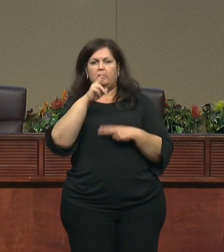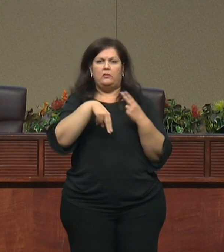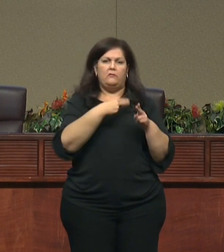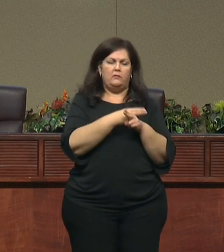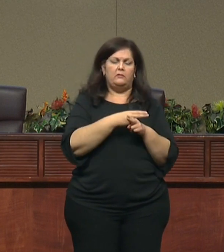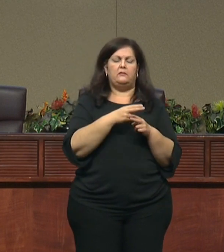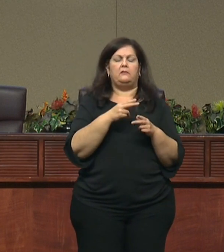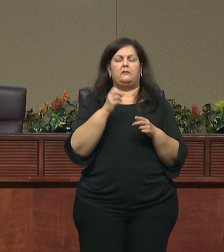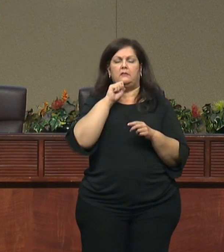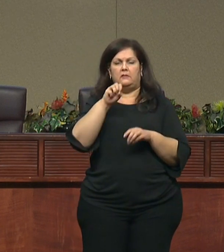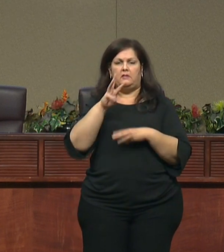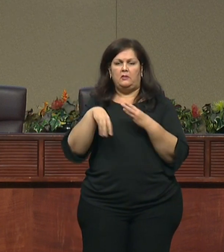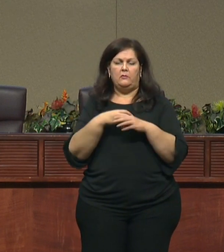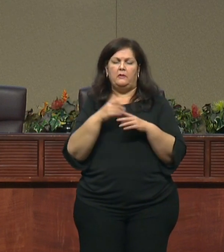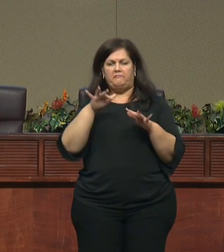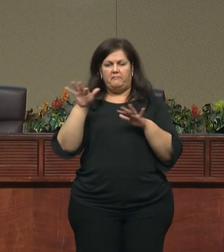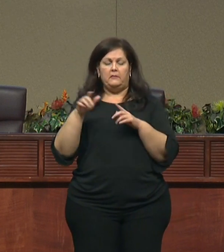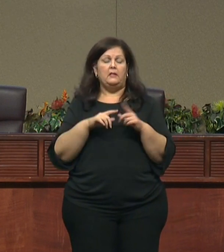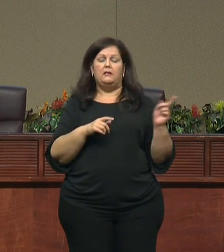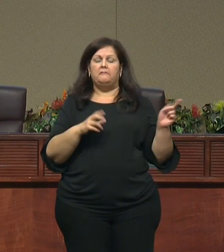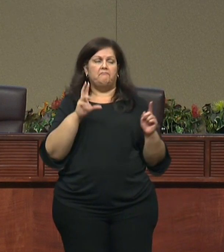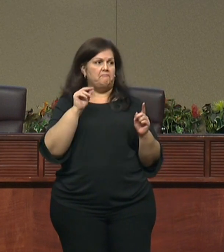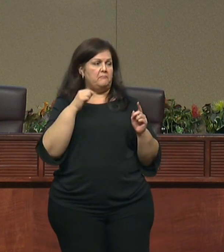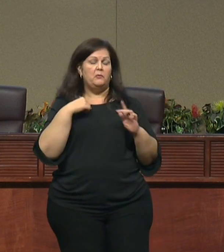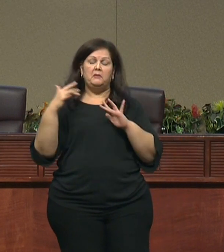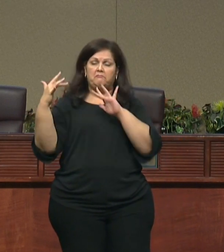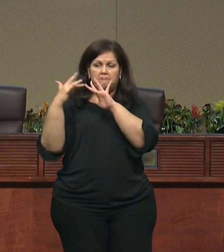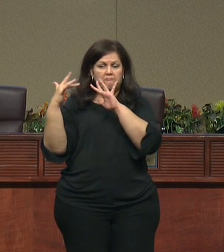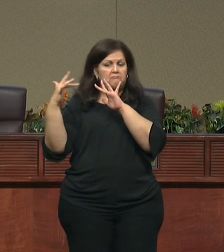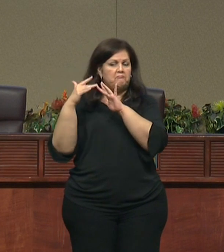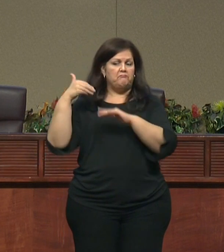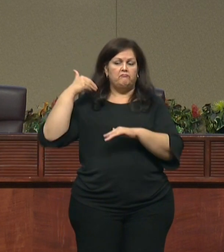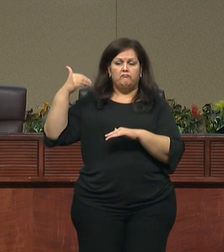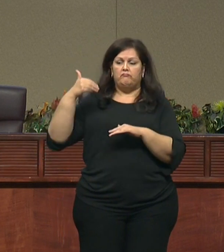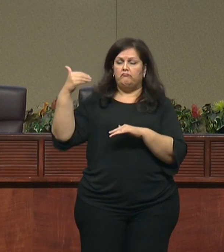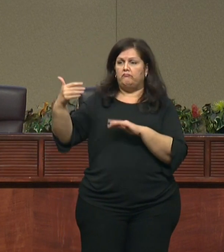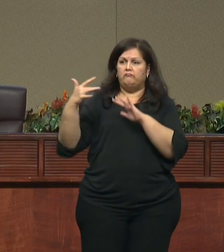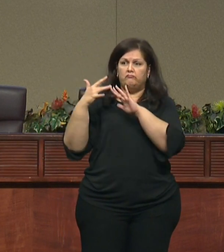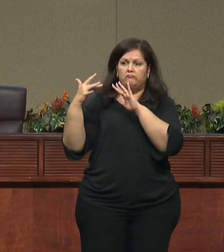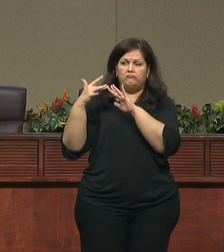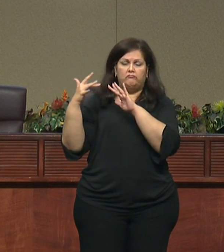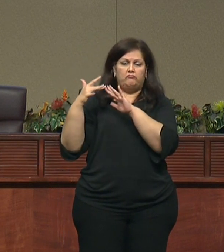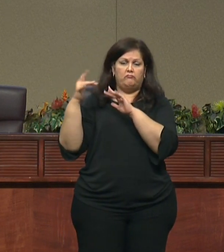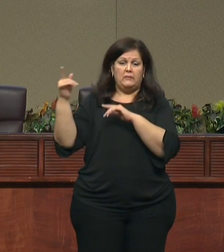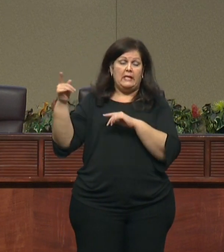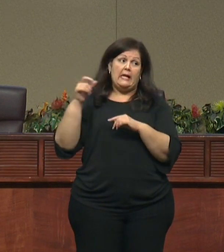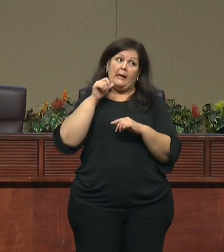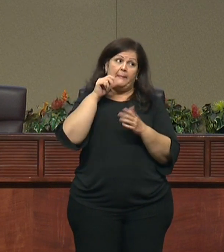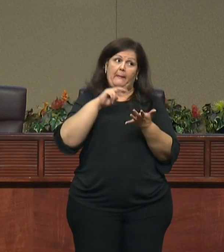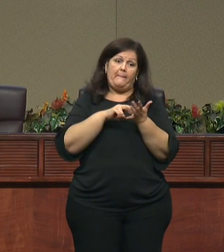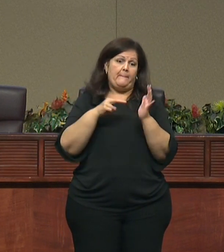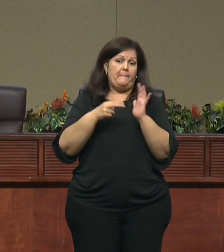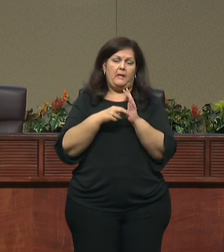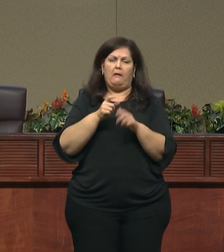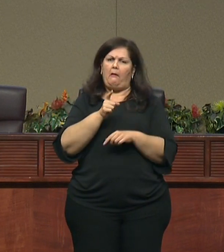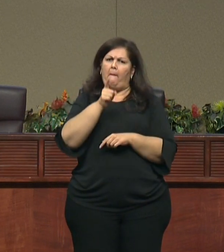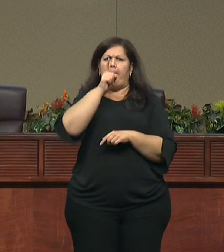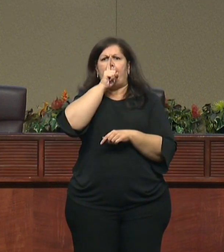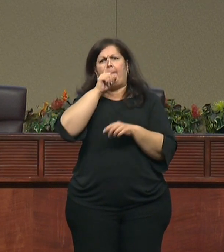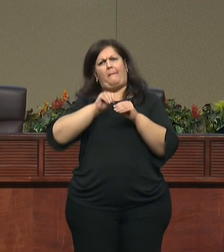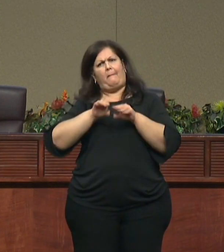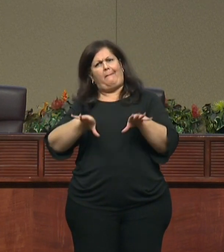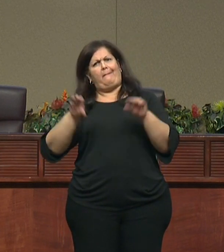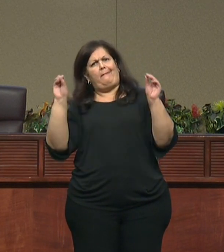continue to look forward. We are in constant communication with the parks. I'm not saying that transmission has not happened at any given